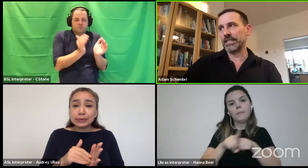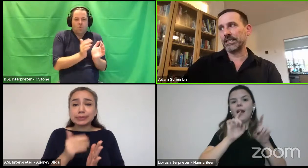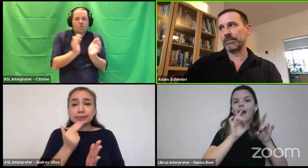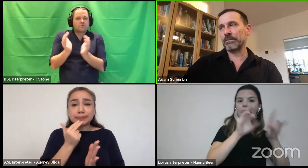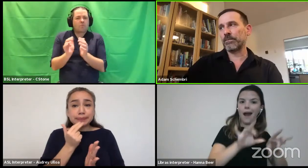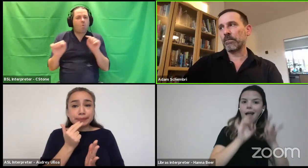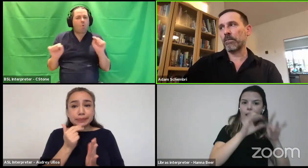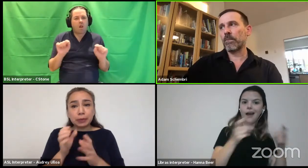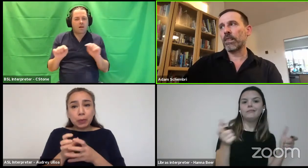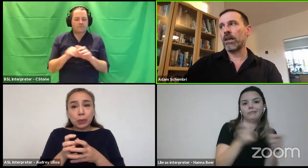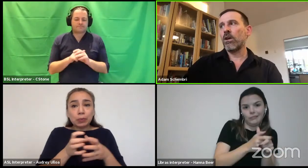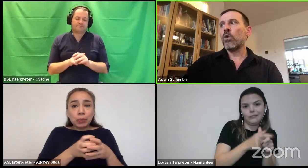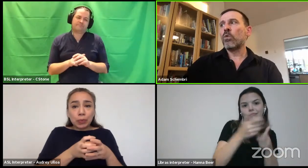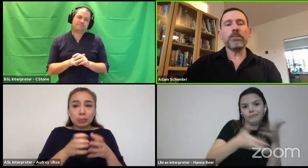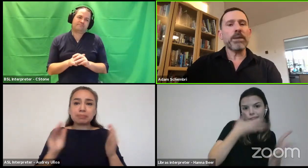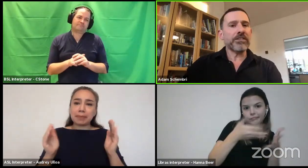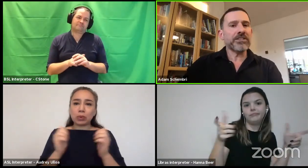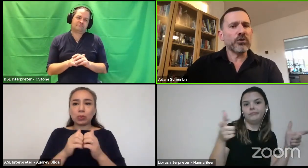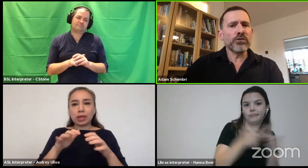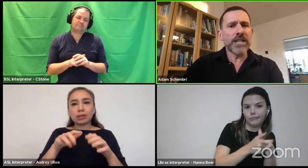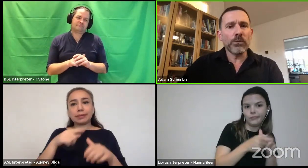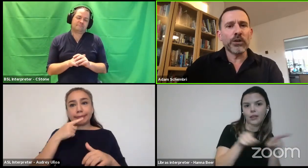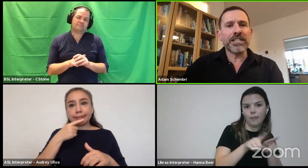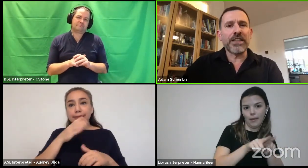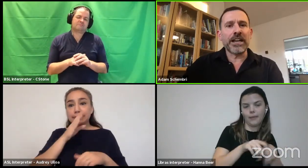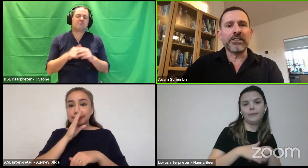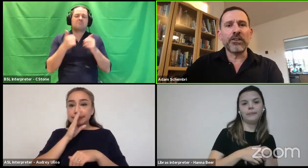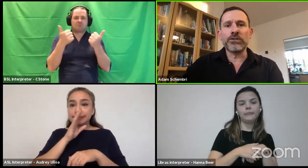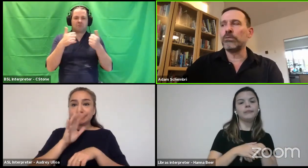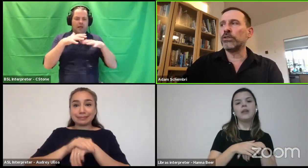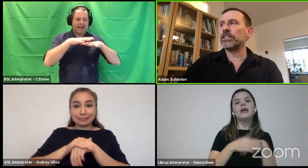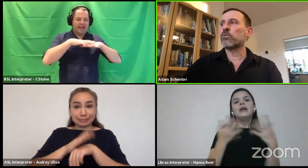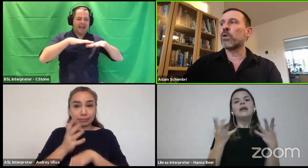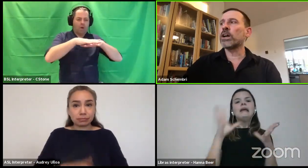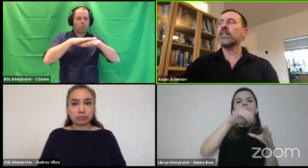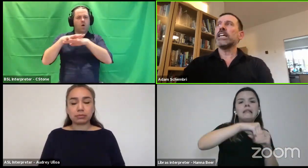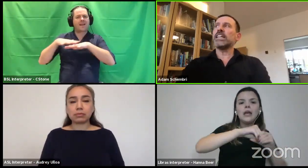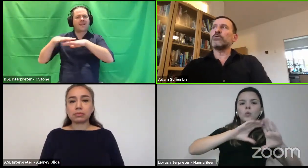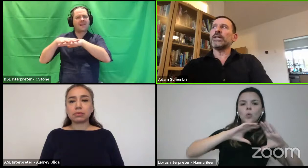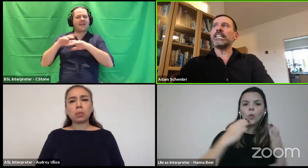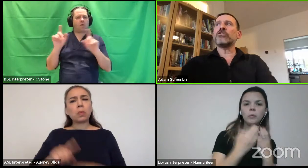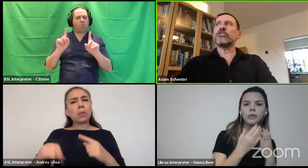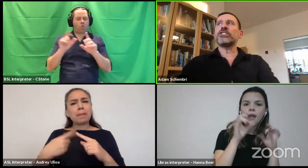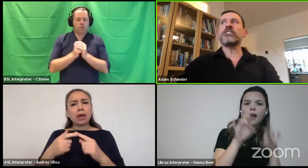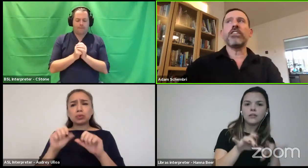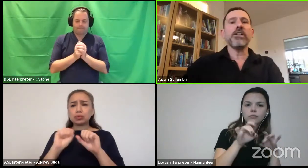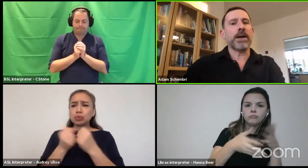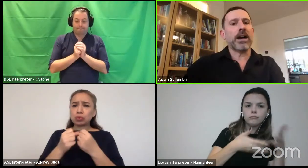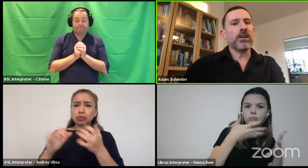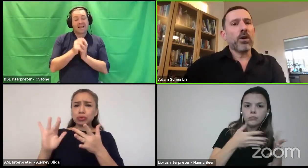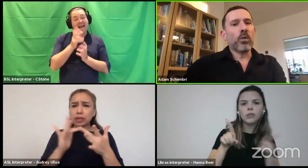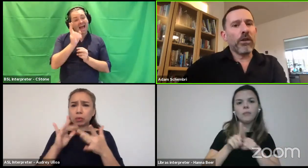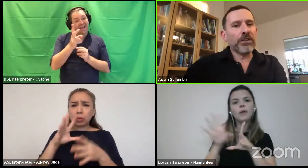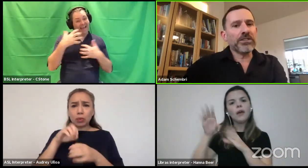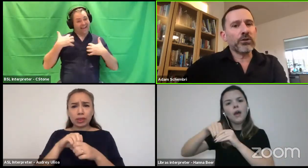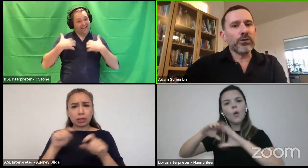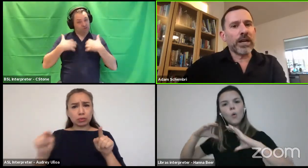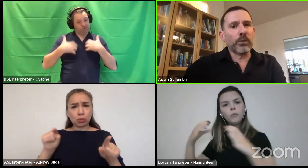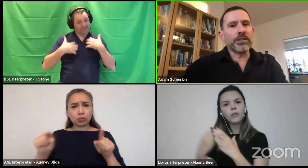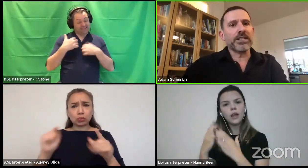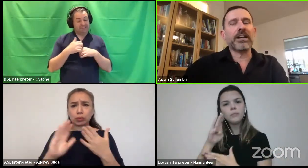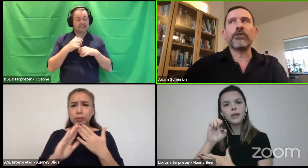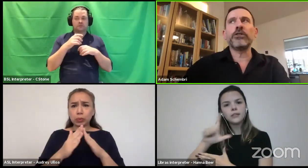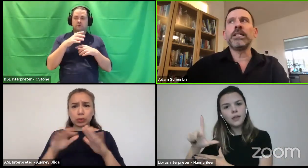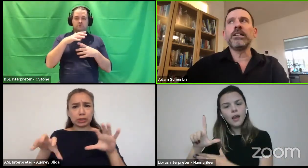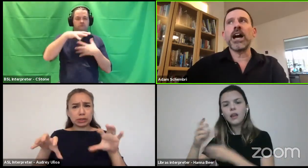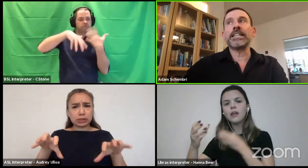communities. What about the social networks in those communities? Well, it's really interesting to think about what the social